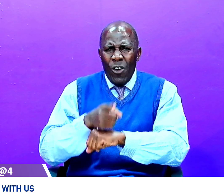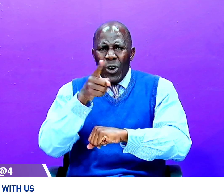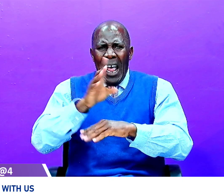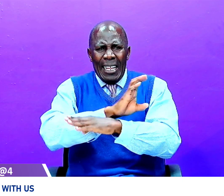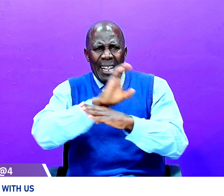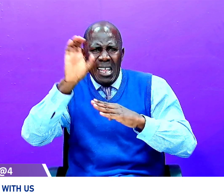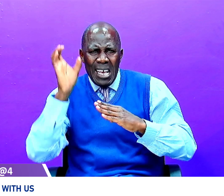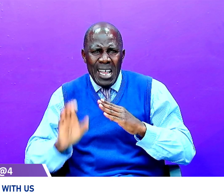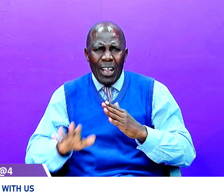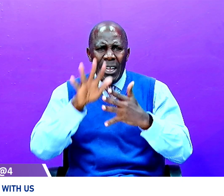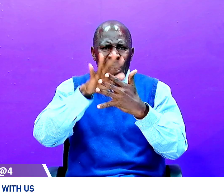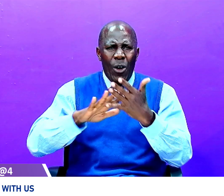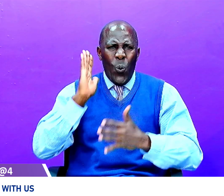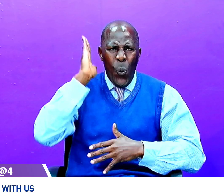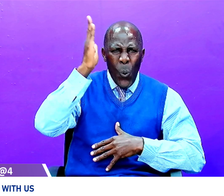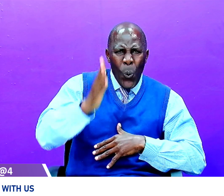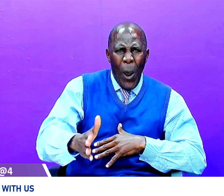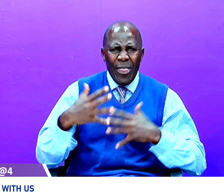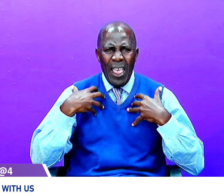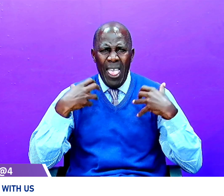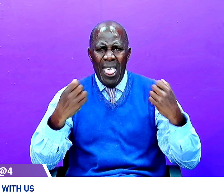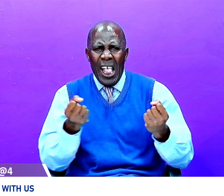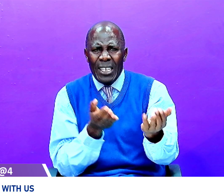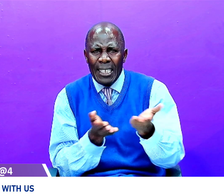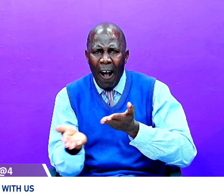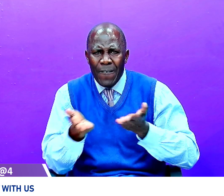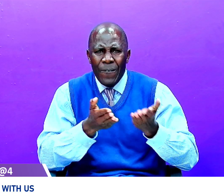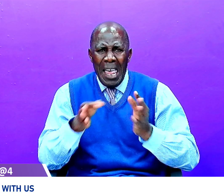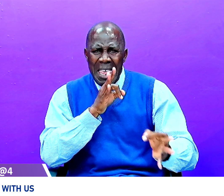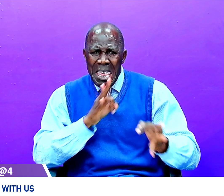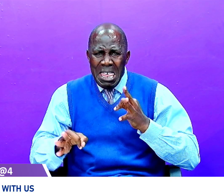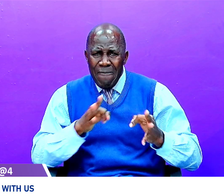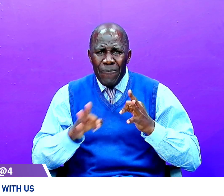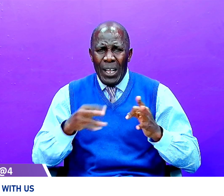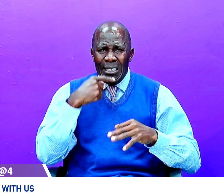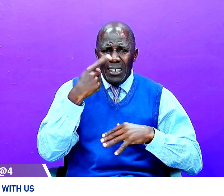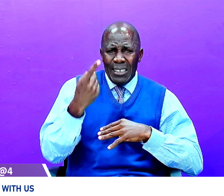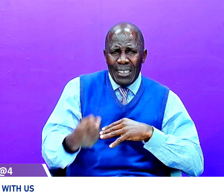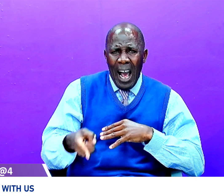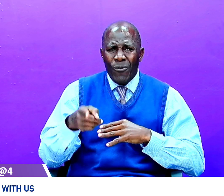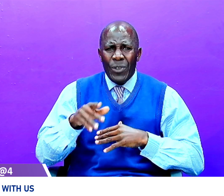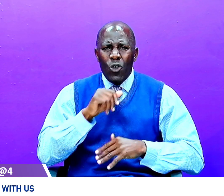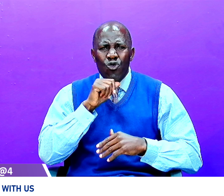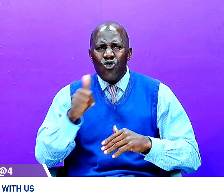a complete shutdown of health services and if their demands are not met.